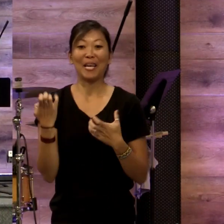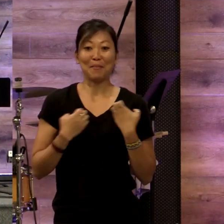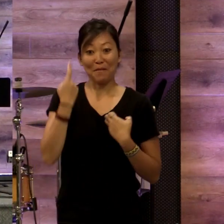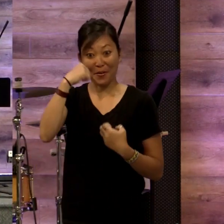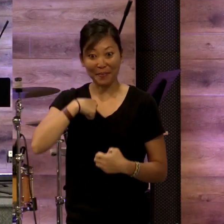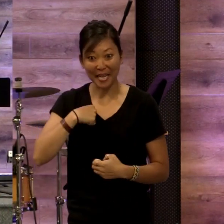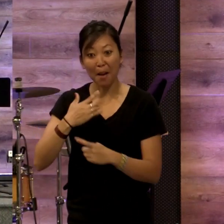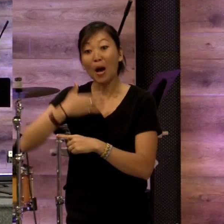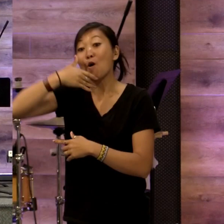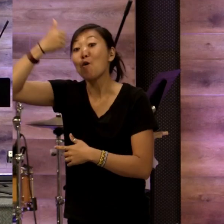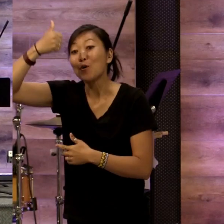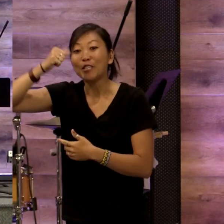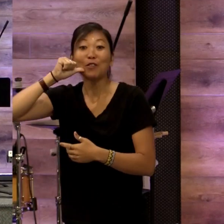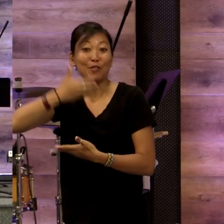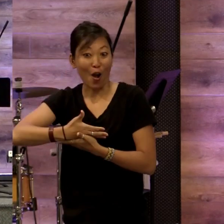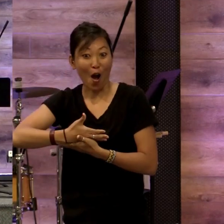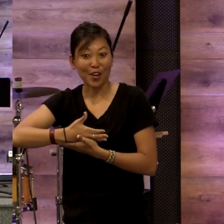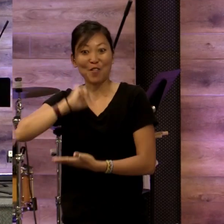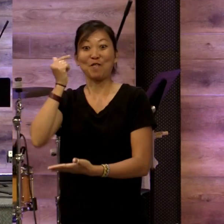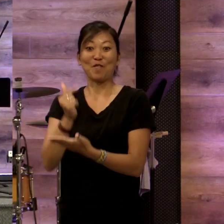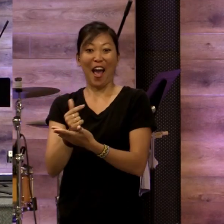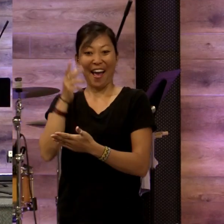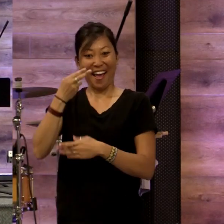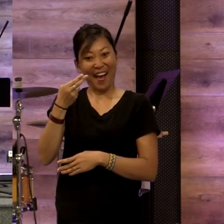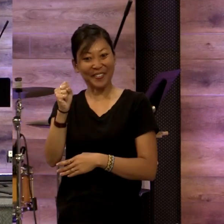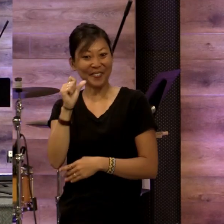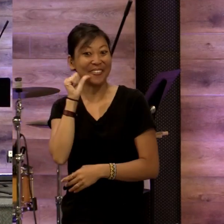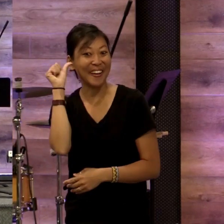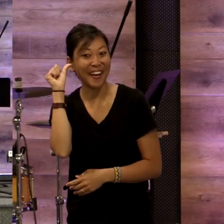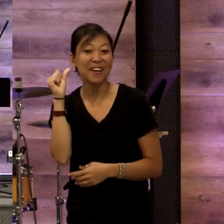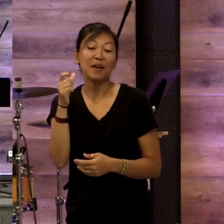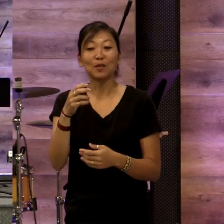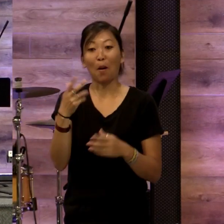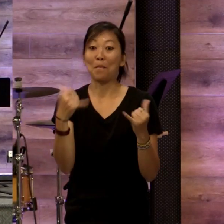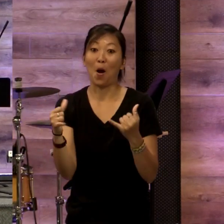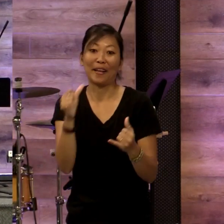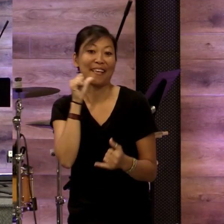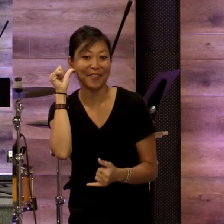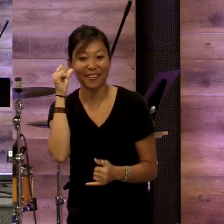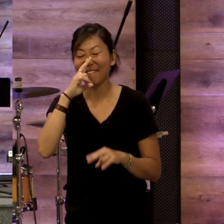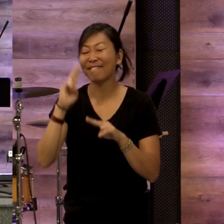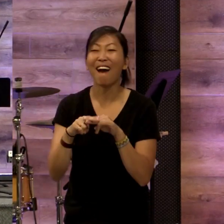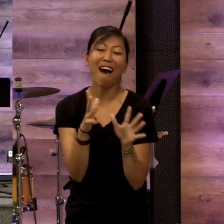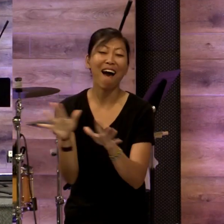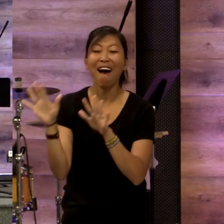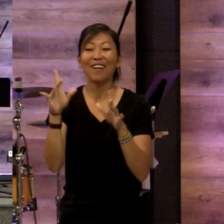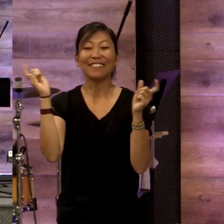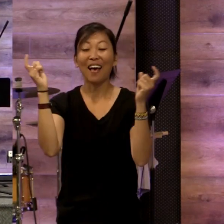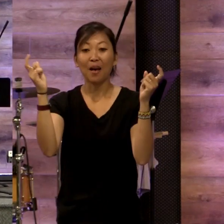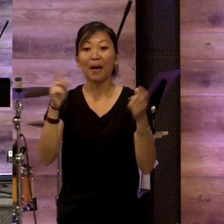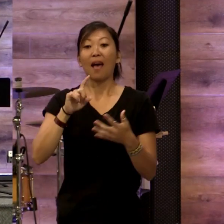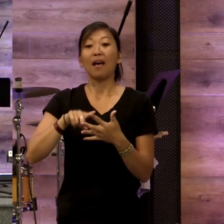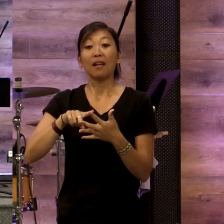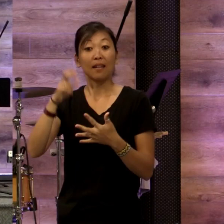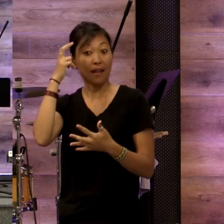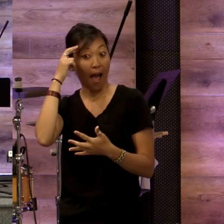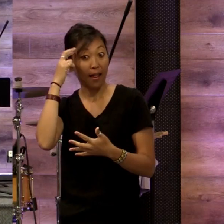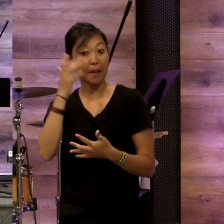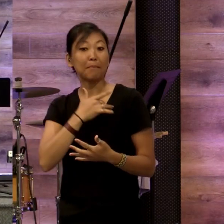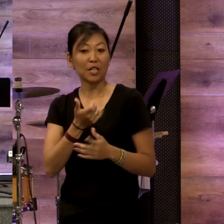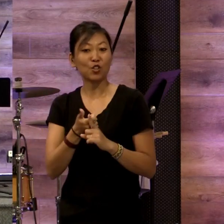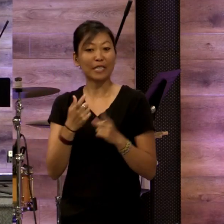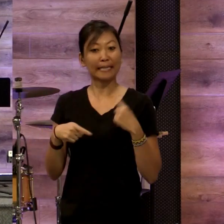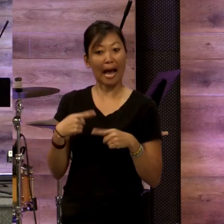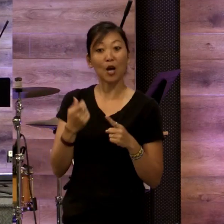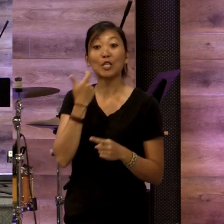I had my oldest daughter. We had her grad party yesterday, and so that was a fun celebration that we had to have. Natalie, who often comes and signs,